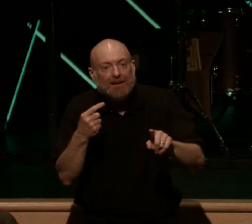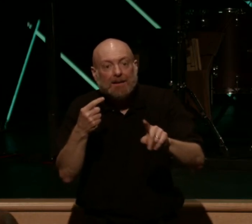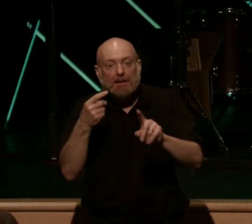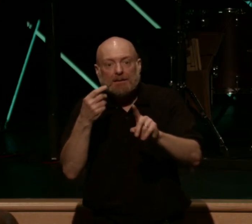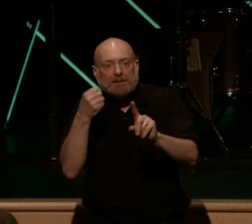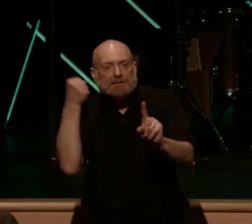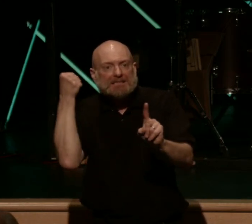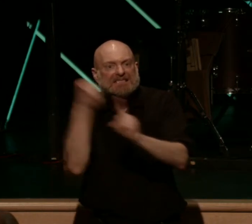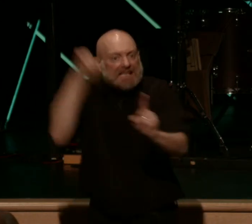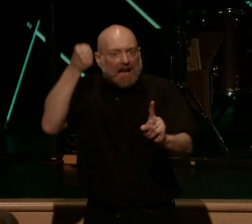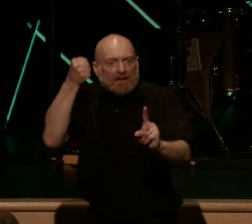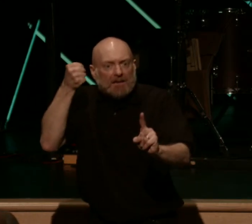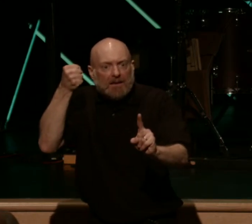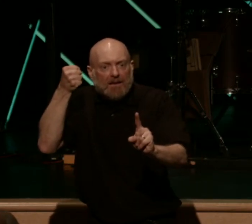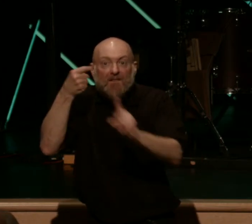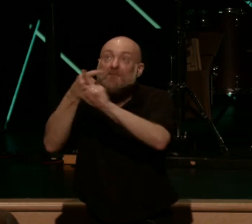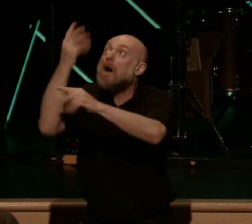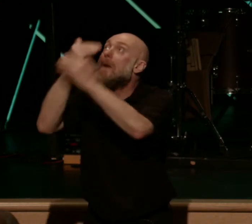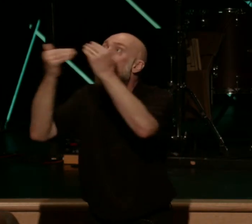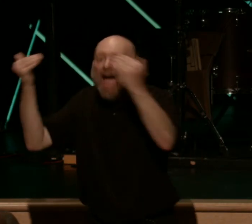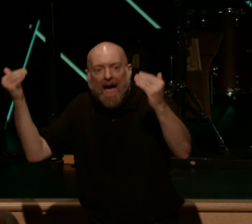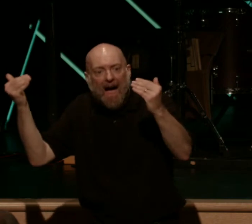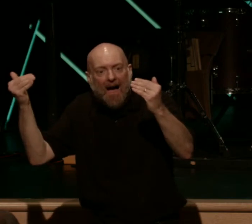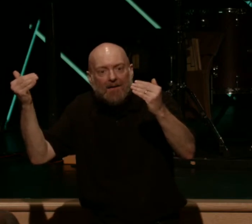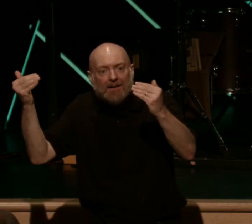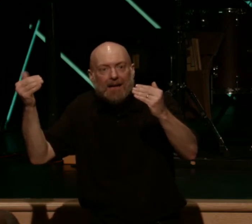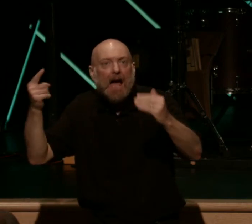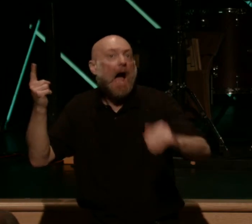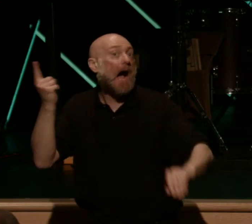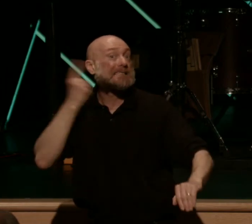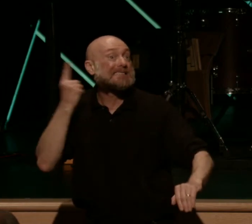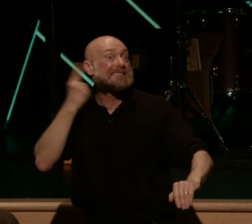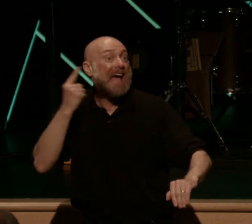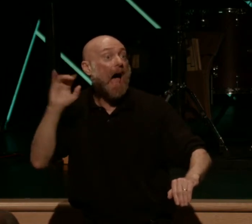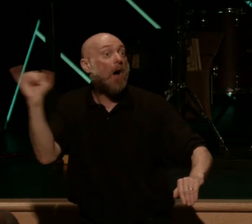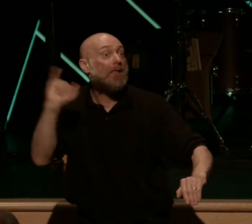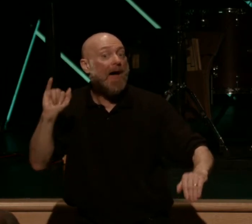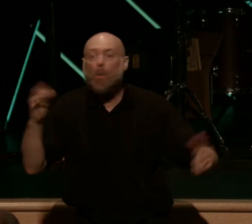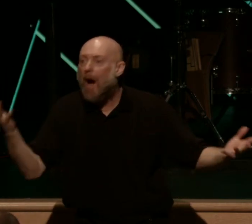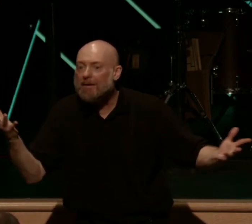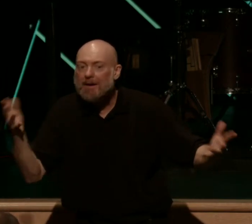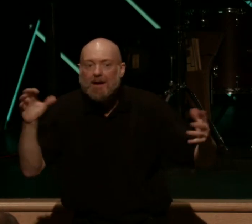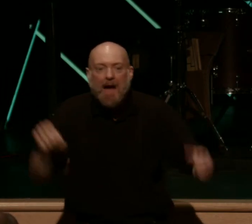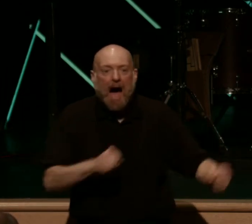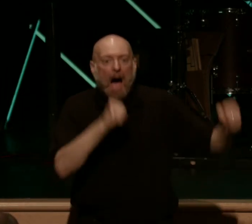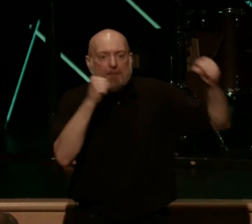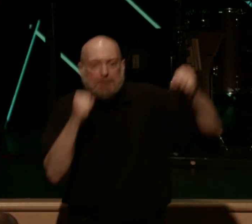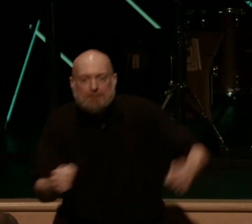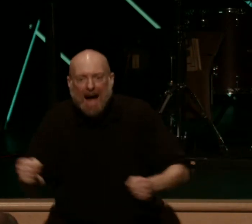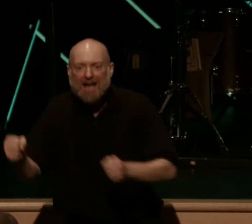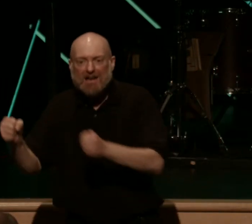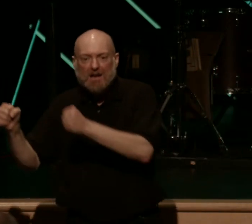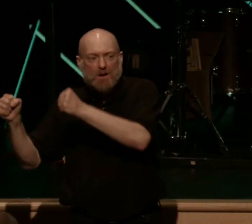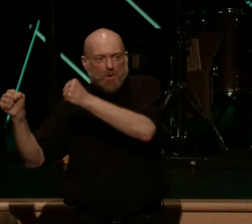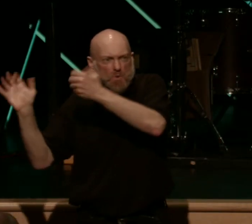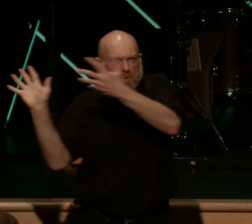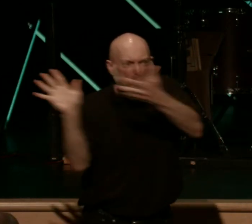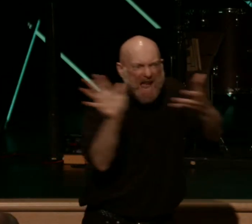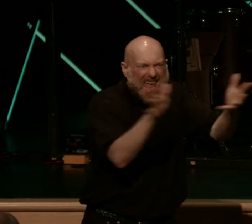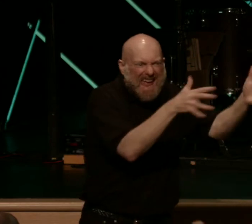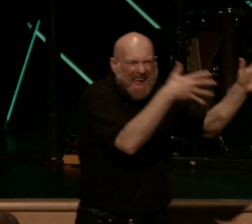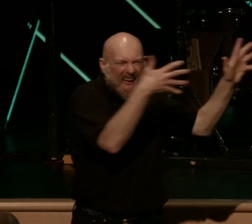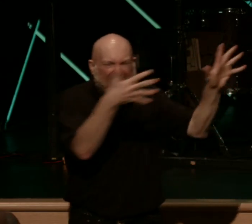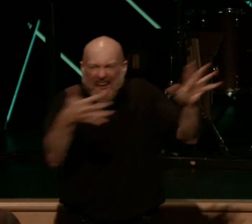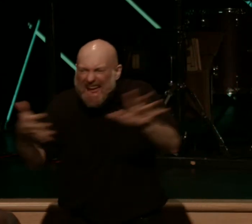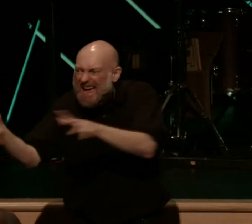suddenly, there came from heaven a sound like a mighty rushing